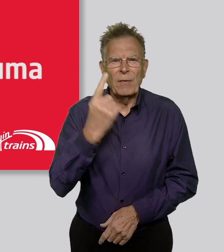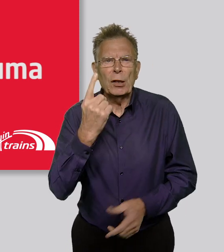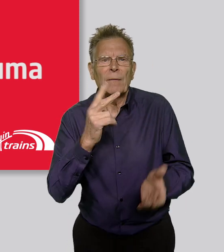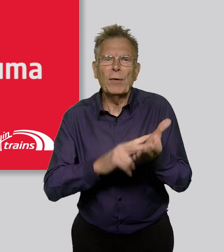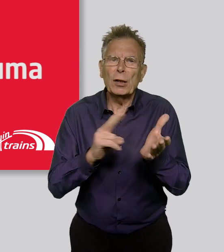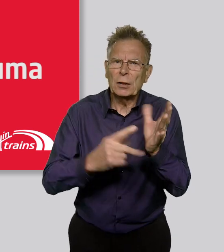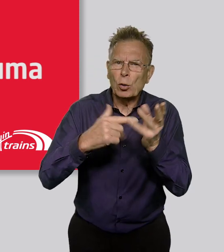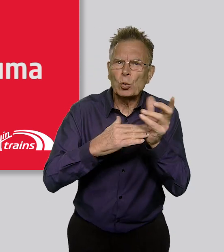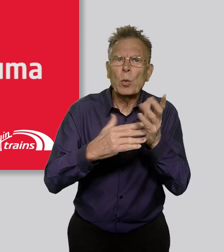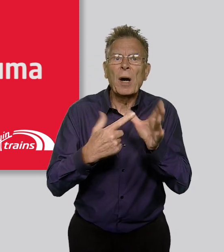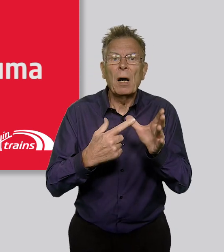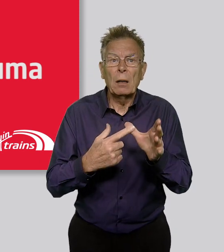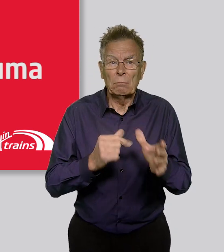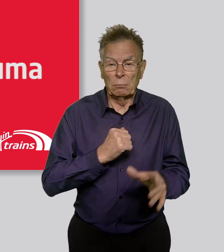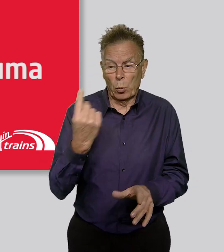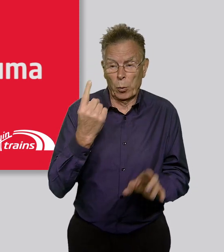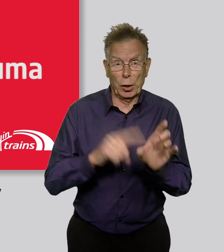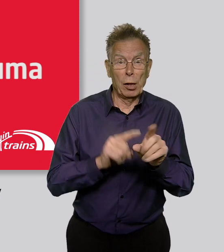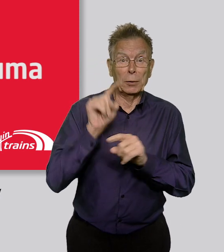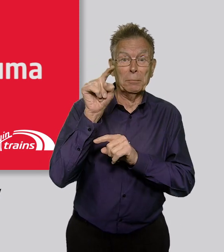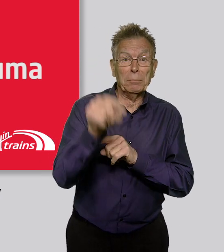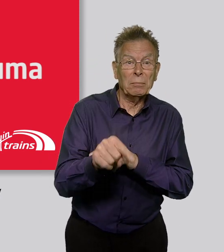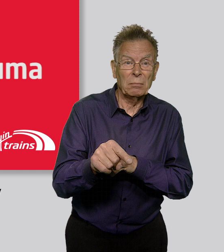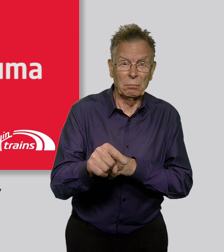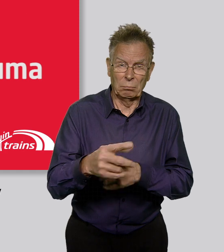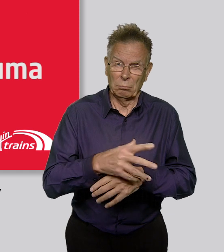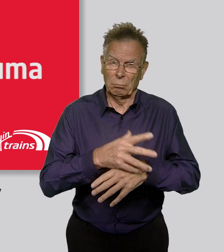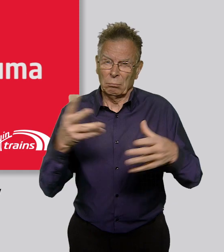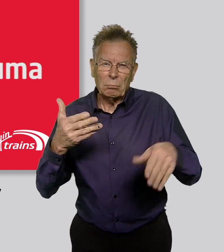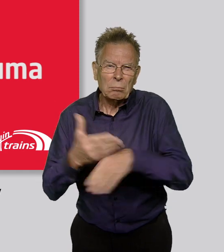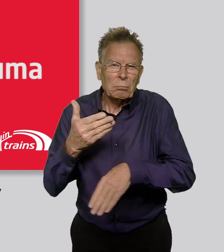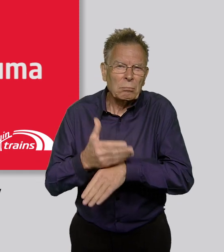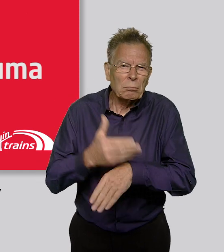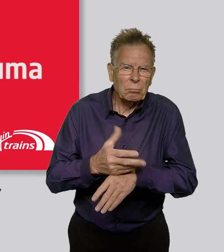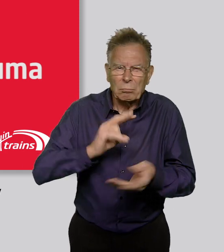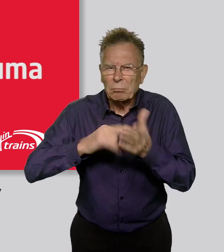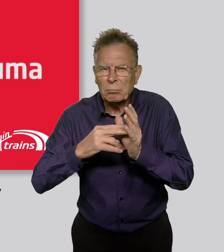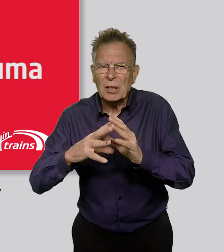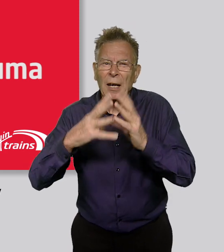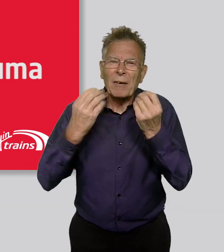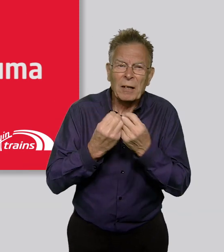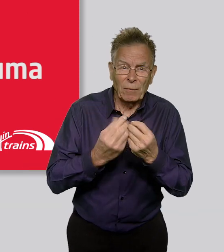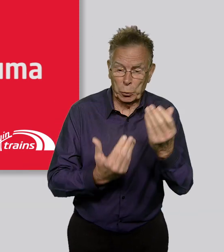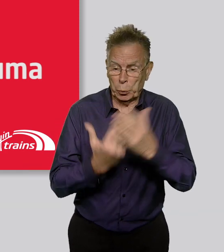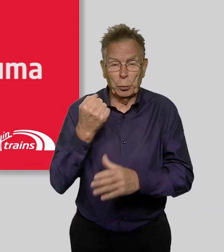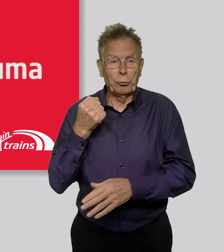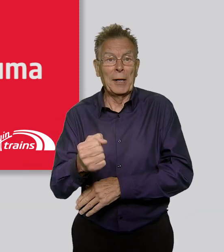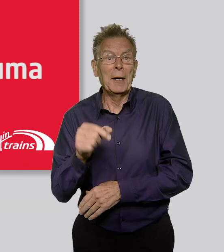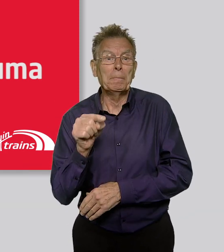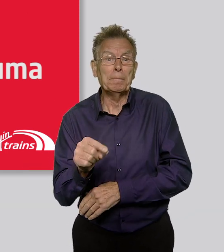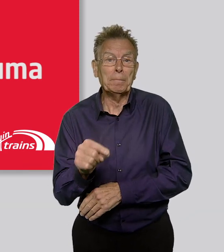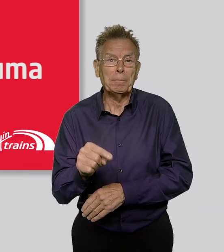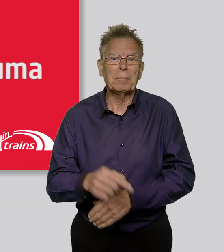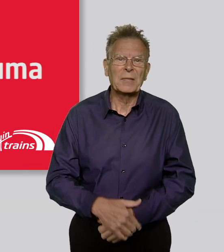With the first Virgin Azuma only 1 year away, there's a massive amount of activity going on behind the scenes to get